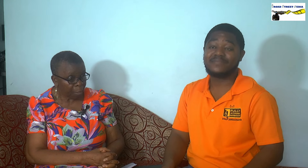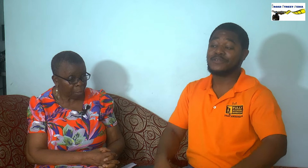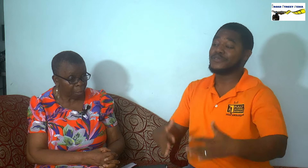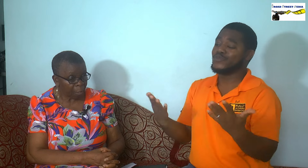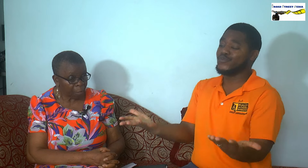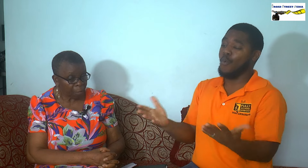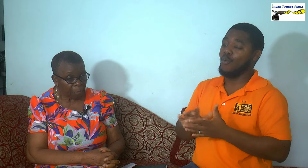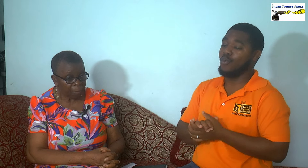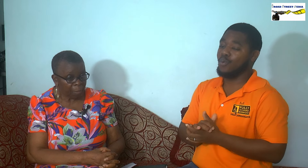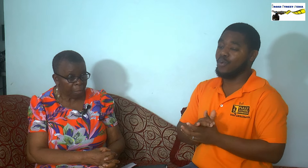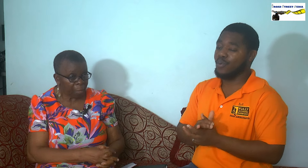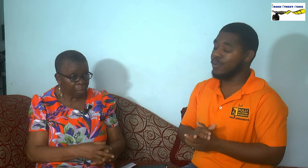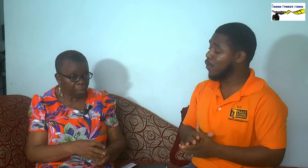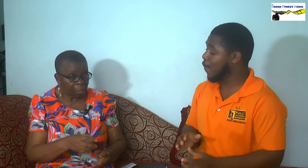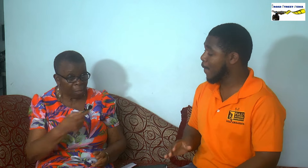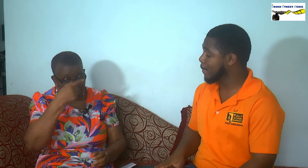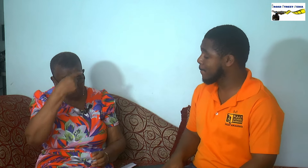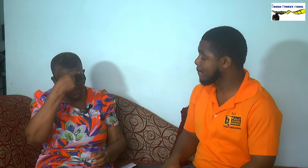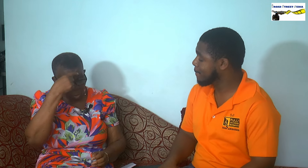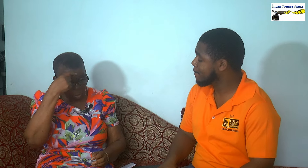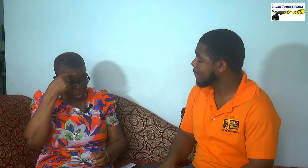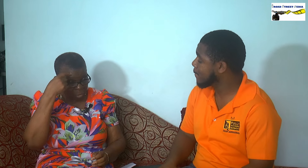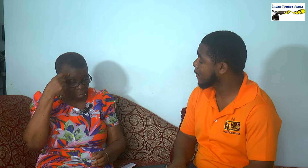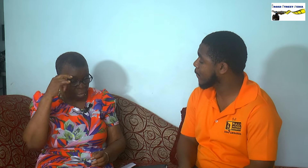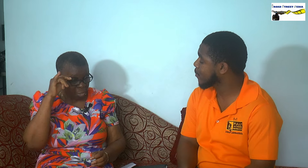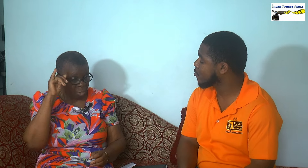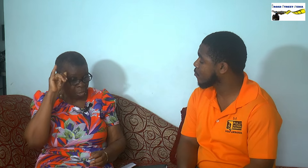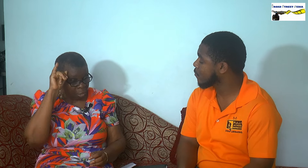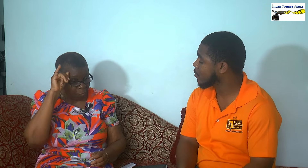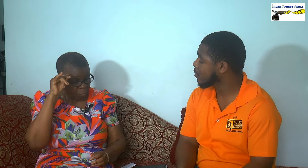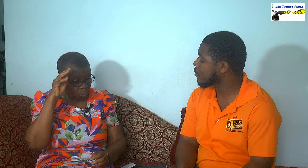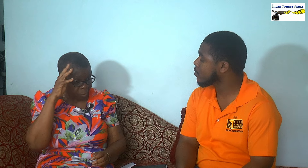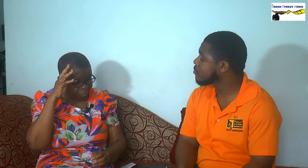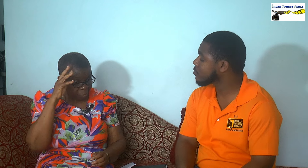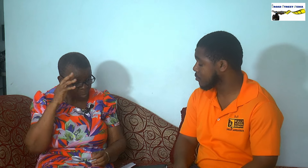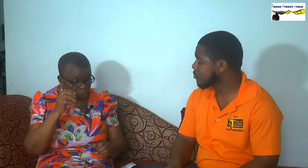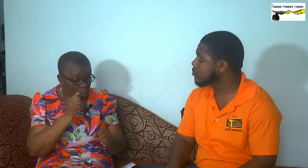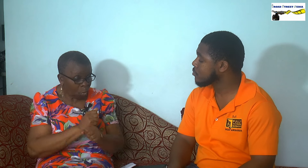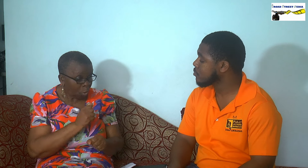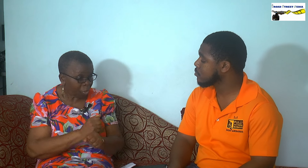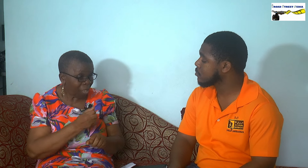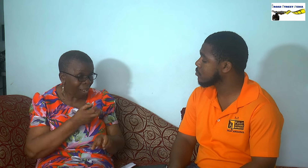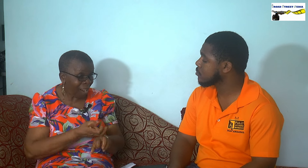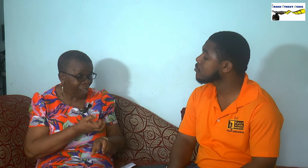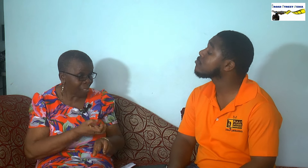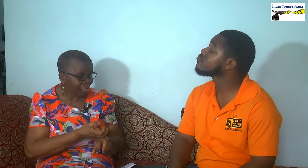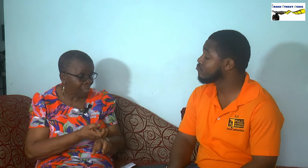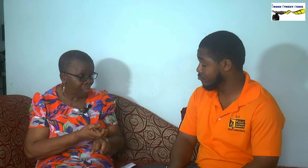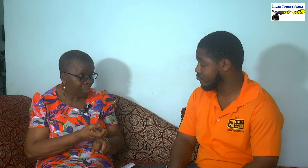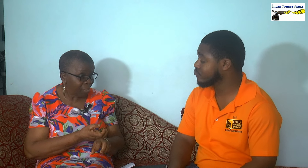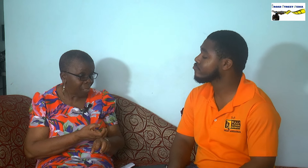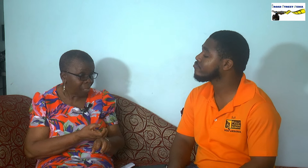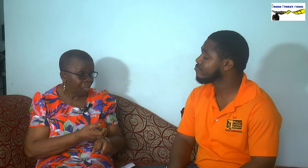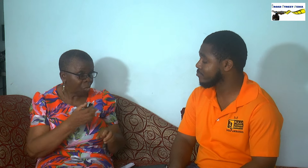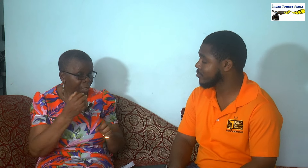Yes, yes, yes. Because Irving Wilson worked hard to